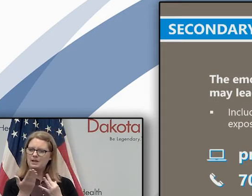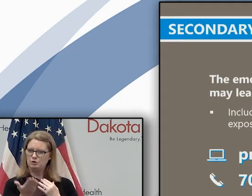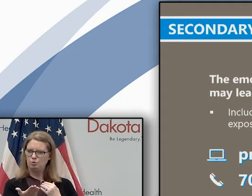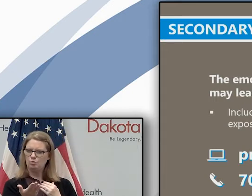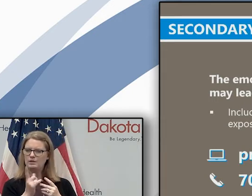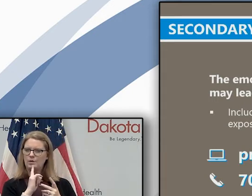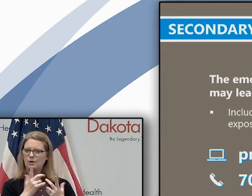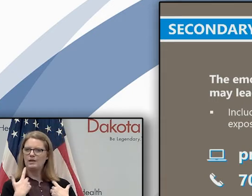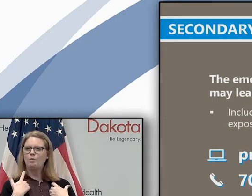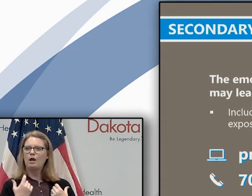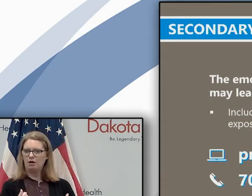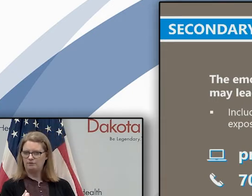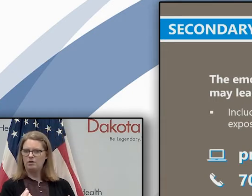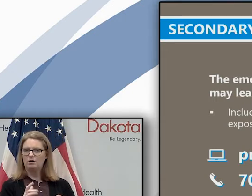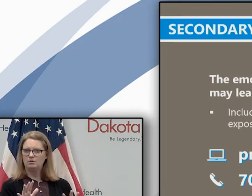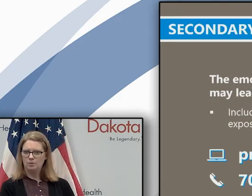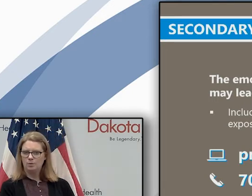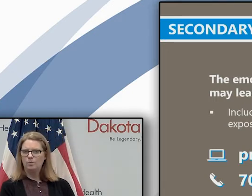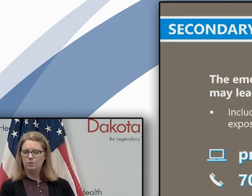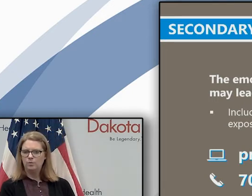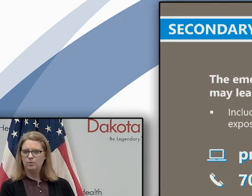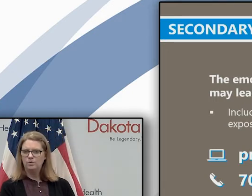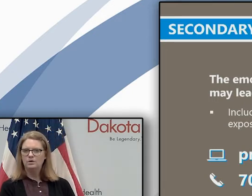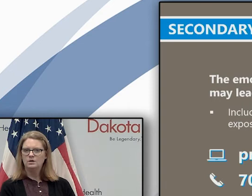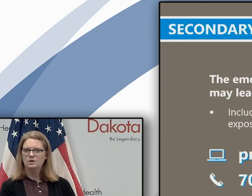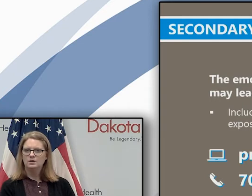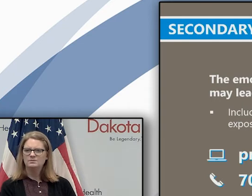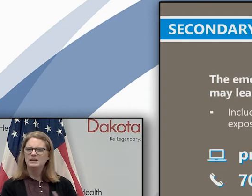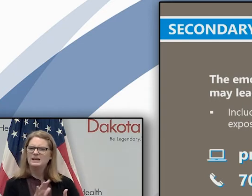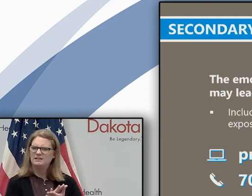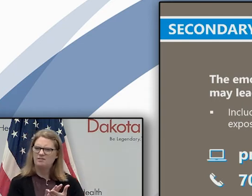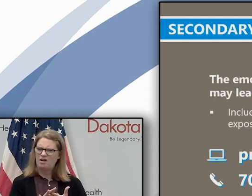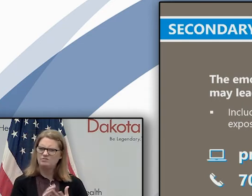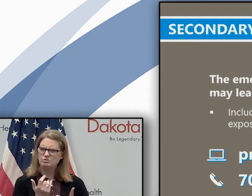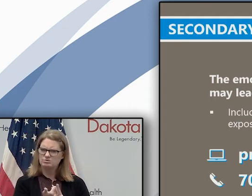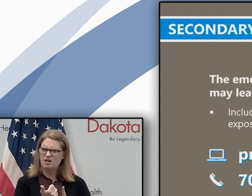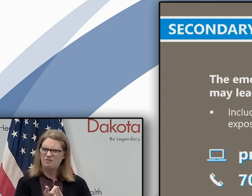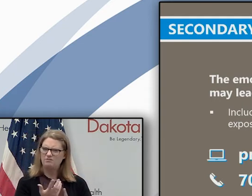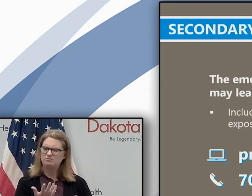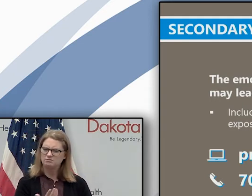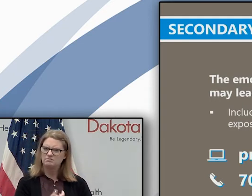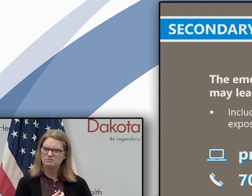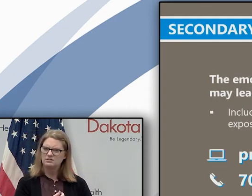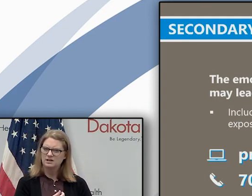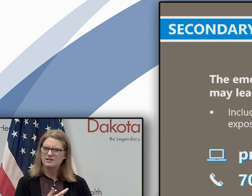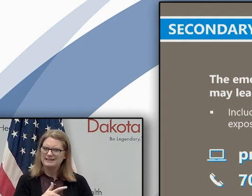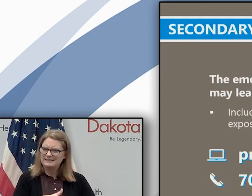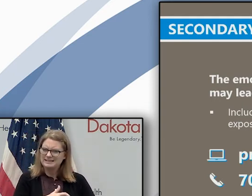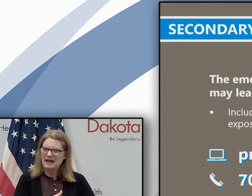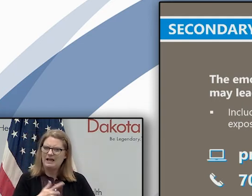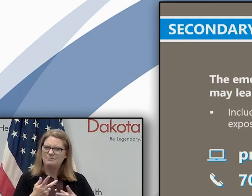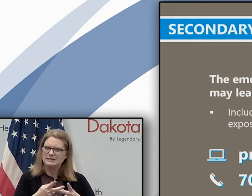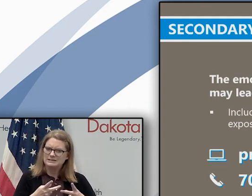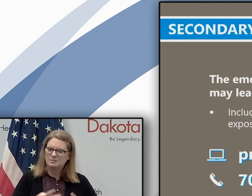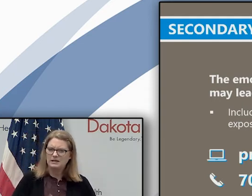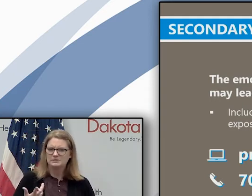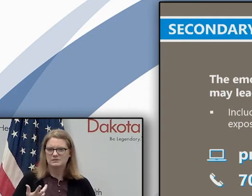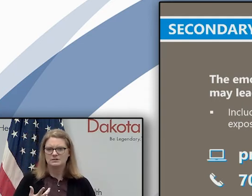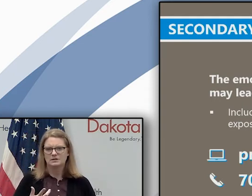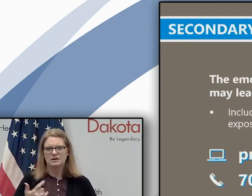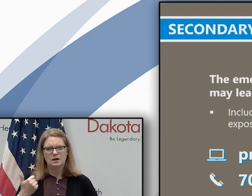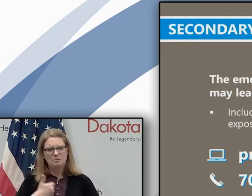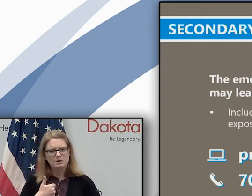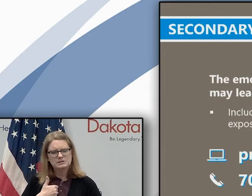to the pandemic, which again, being kind to yourself and creating some time and space for yourself. Creating a menu of